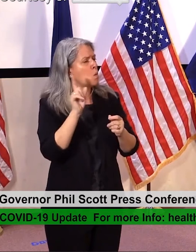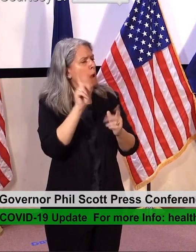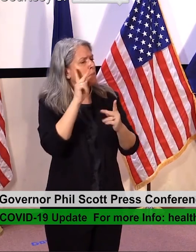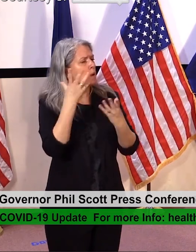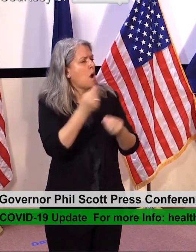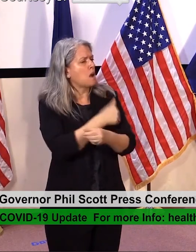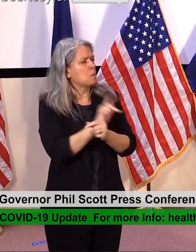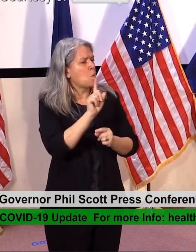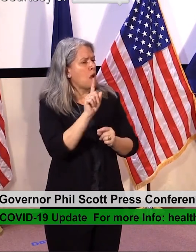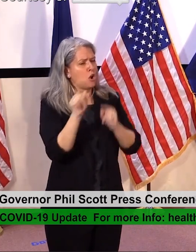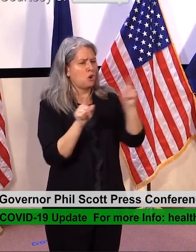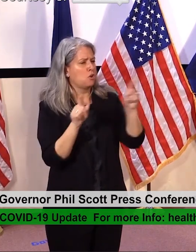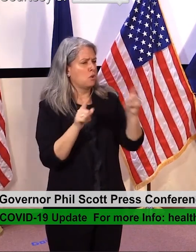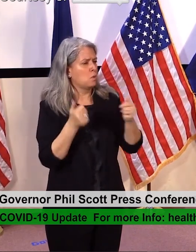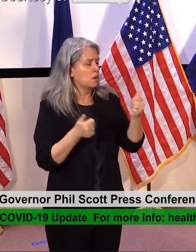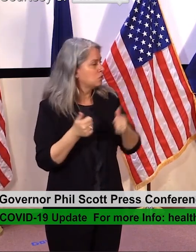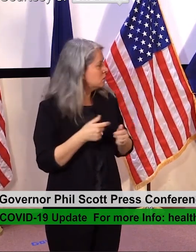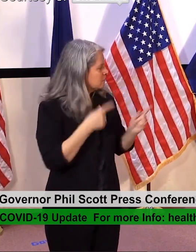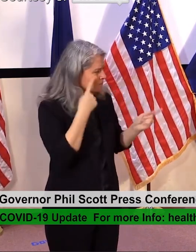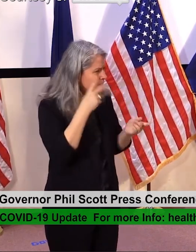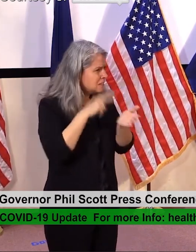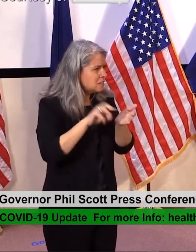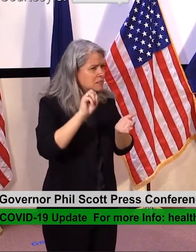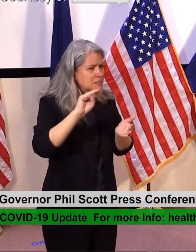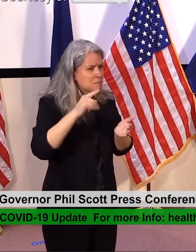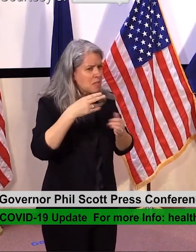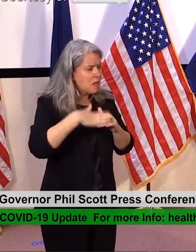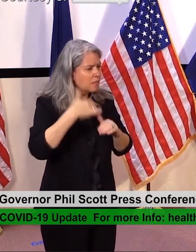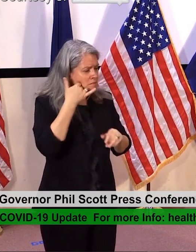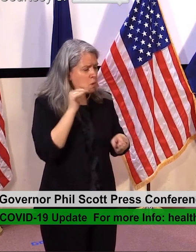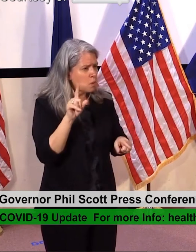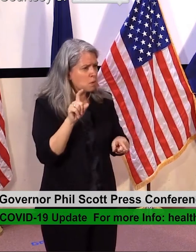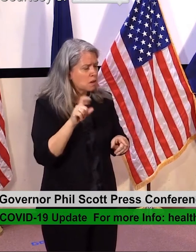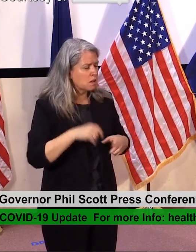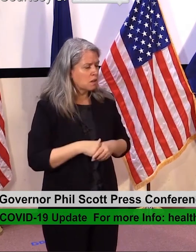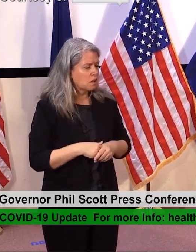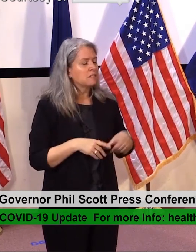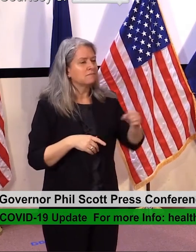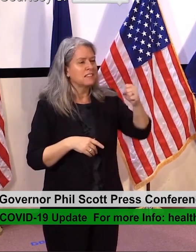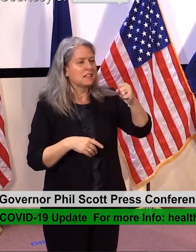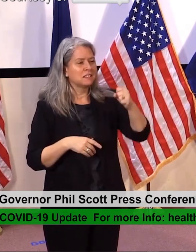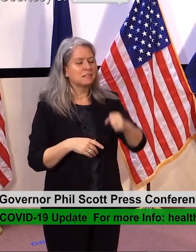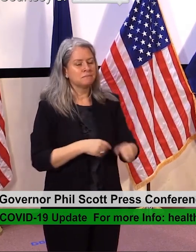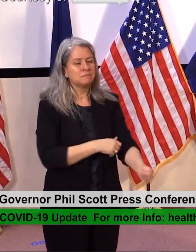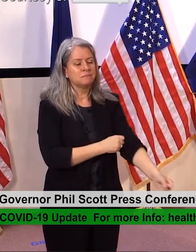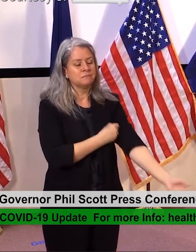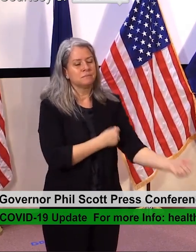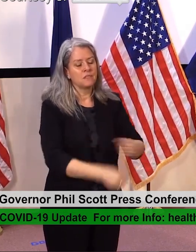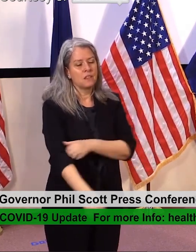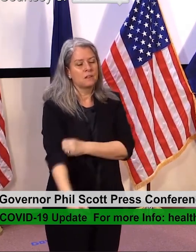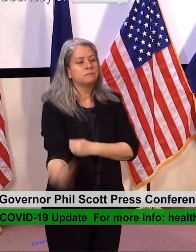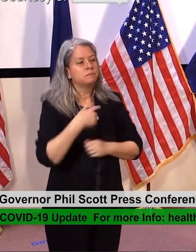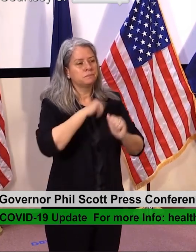I think I'm going to, maybe is Secretary Smith on the line? I am, Governor, and I'll take